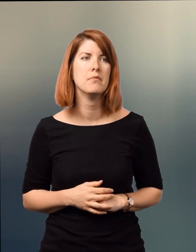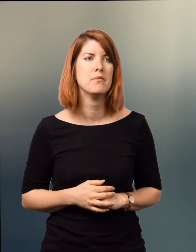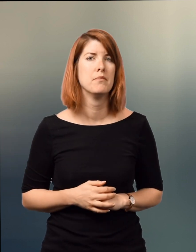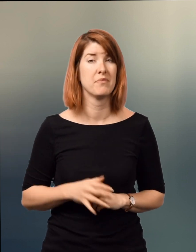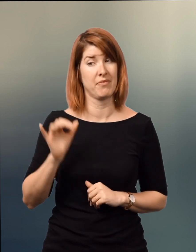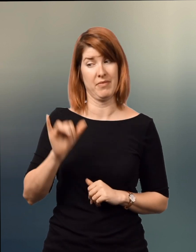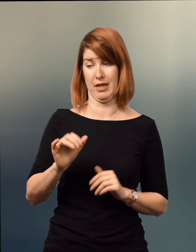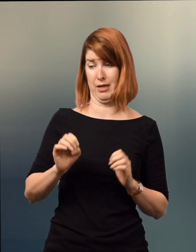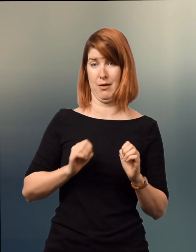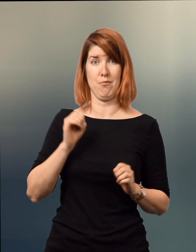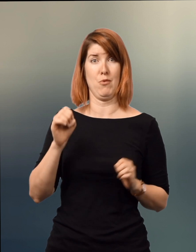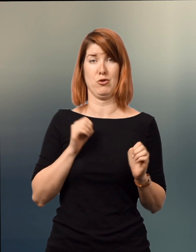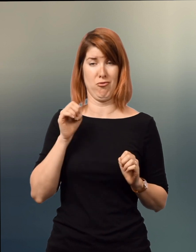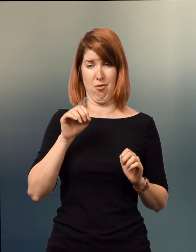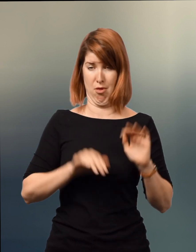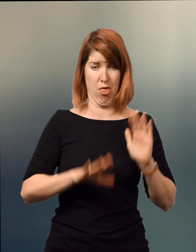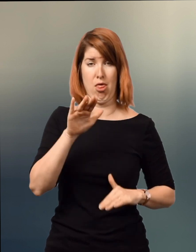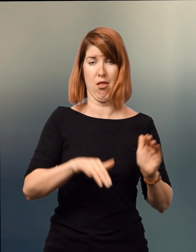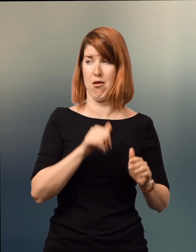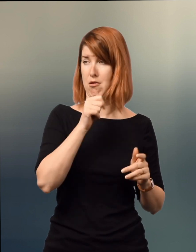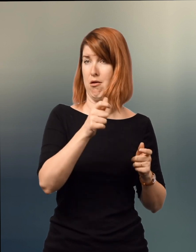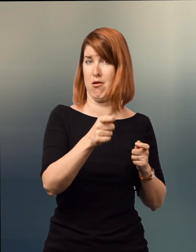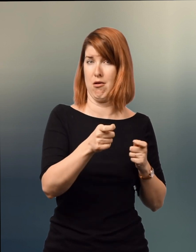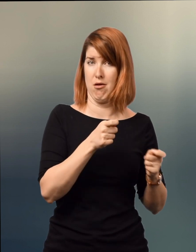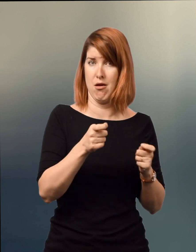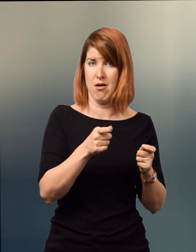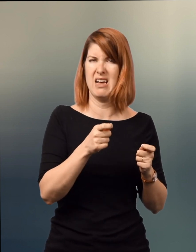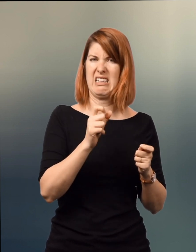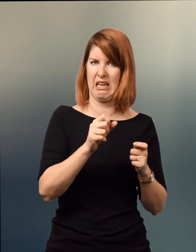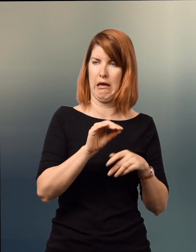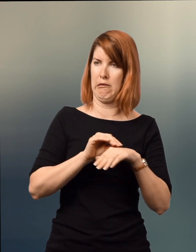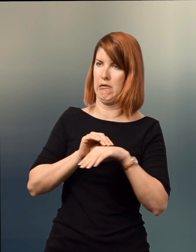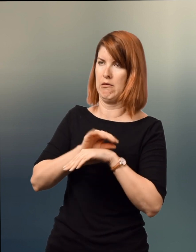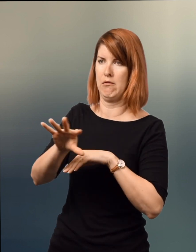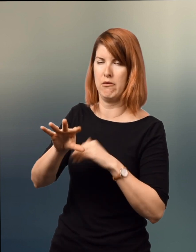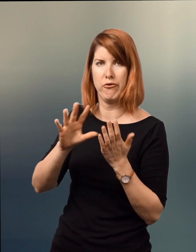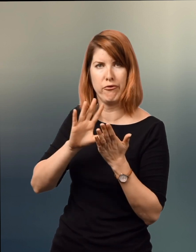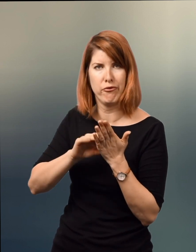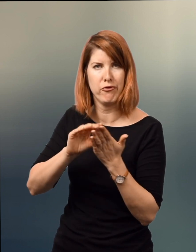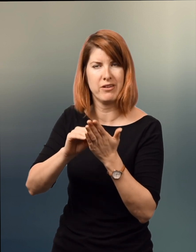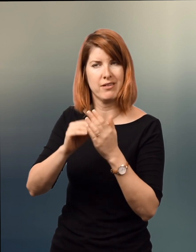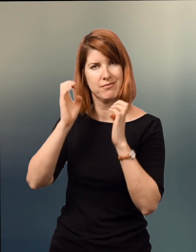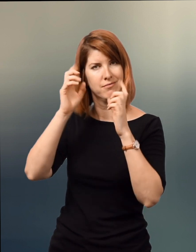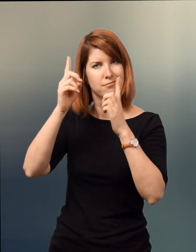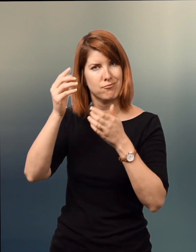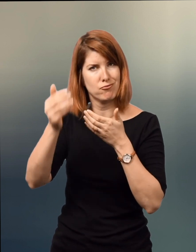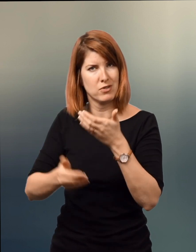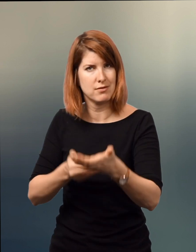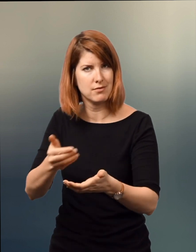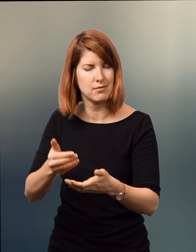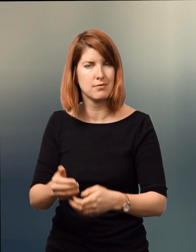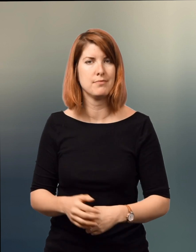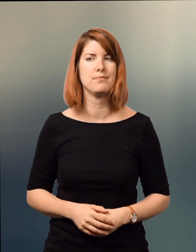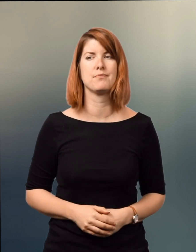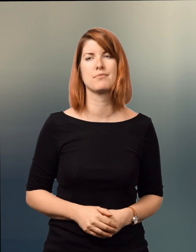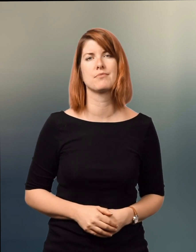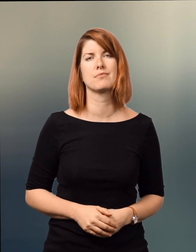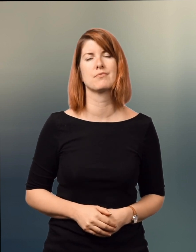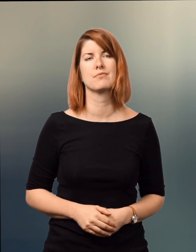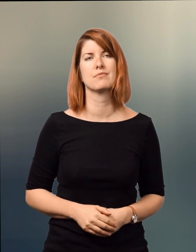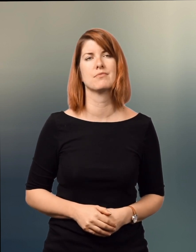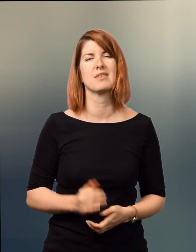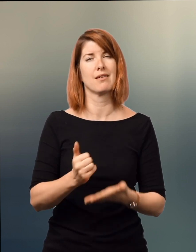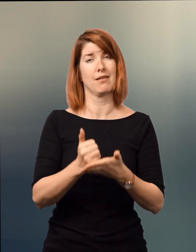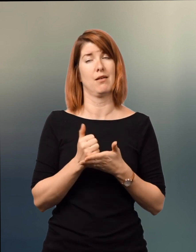disruptions in the attachment process. This emotional dysregulation often becomes disruptive to learning in the educational